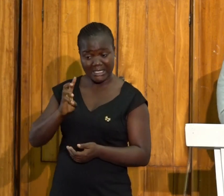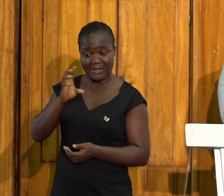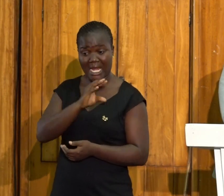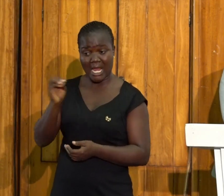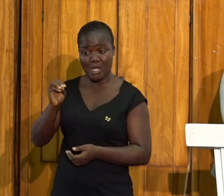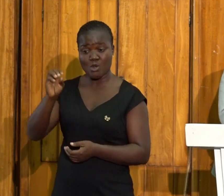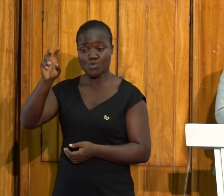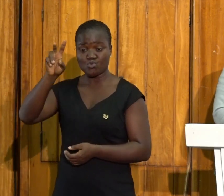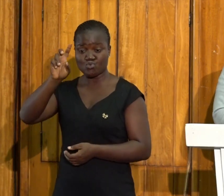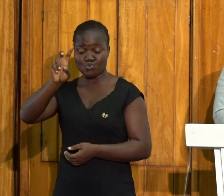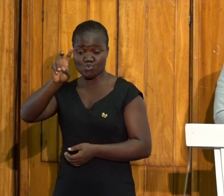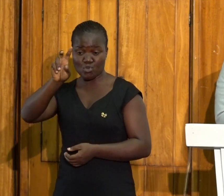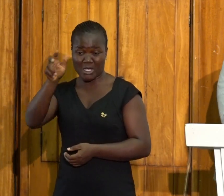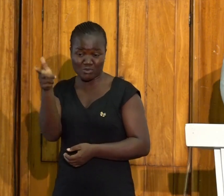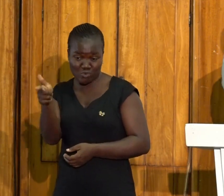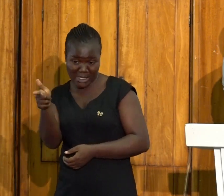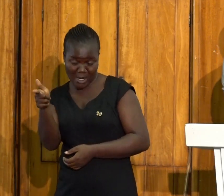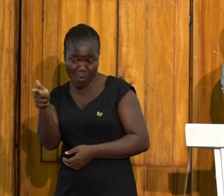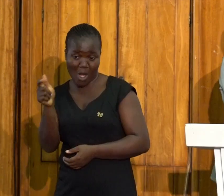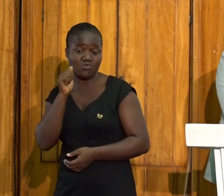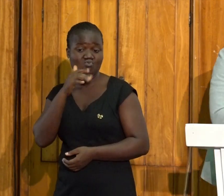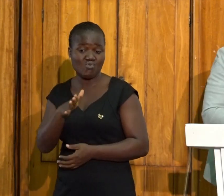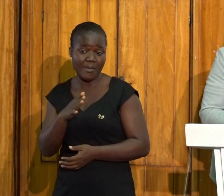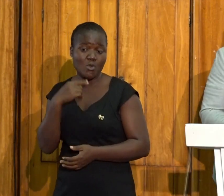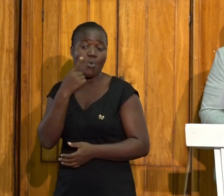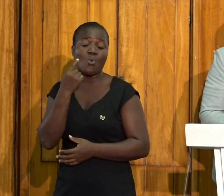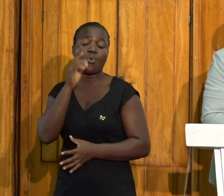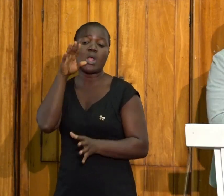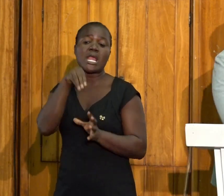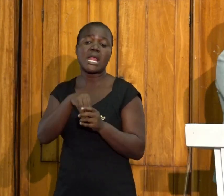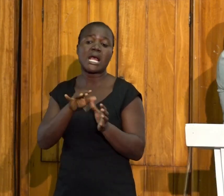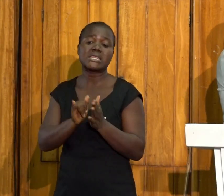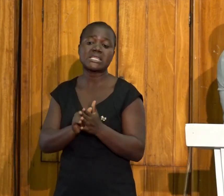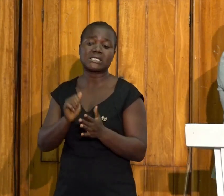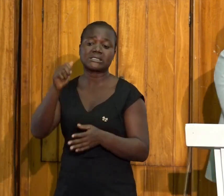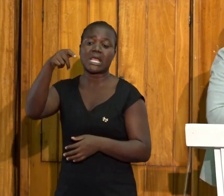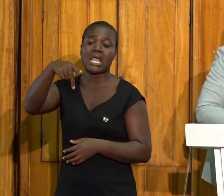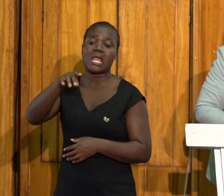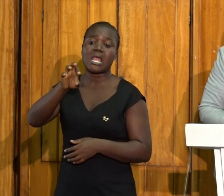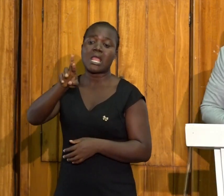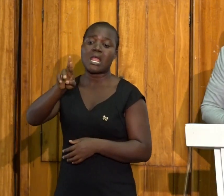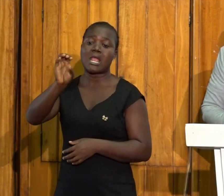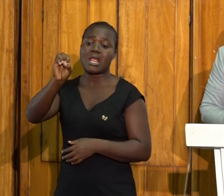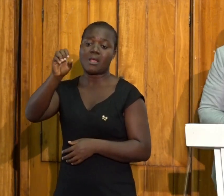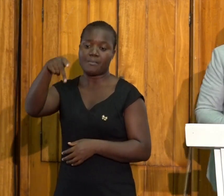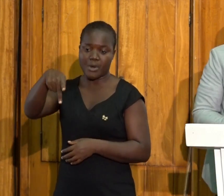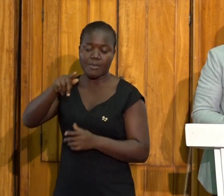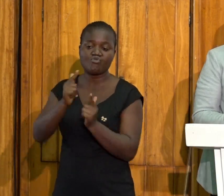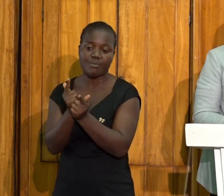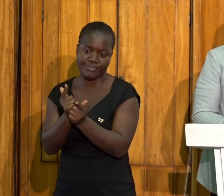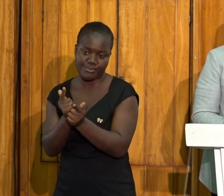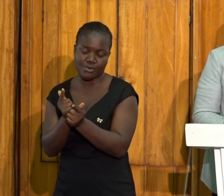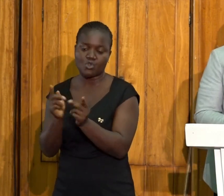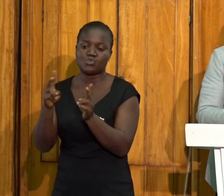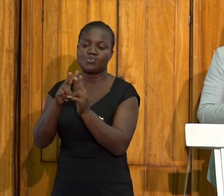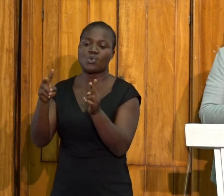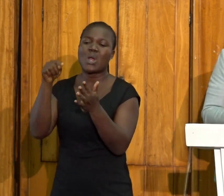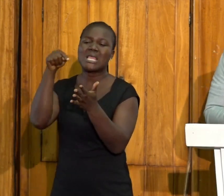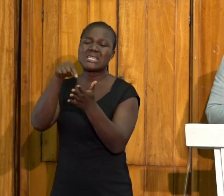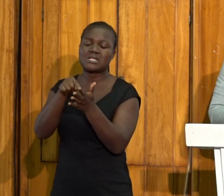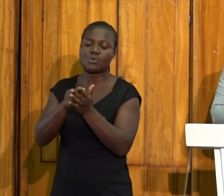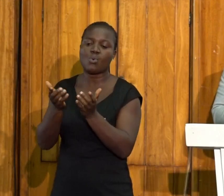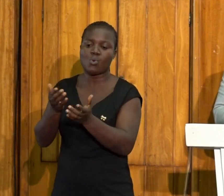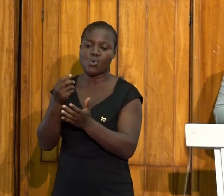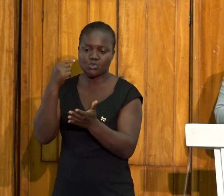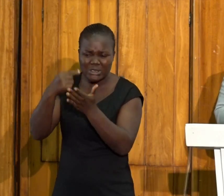who are either on injectable PrEP or oral PrEP, and they are either choosing. So for this one, we want to look at